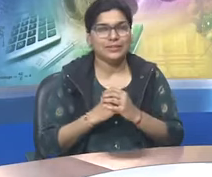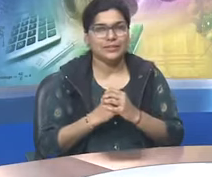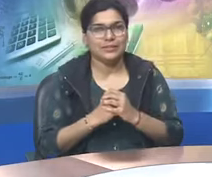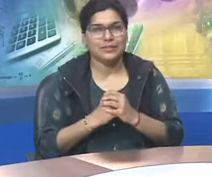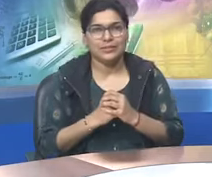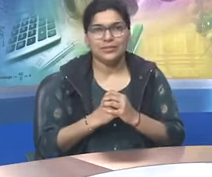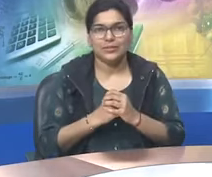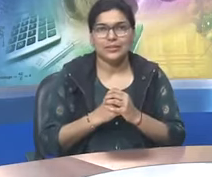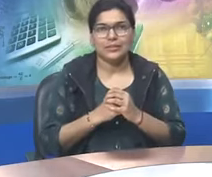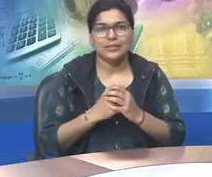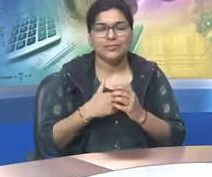there.